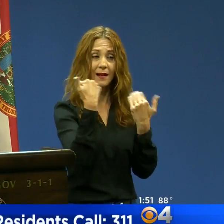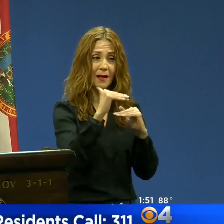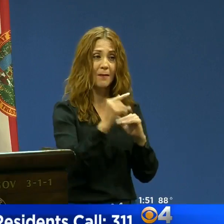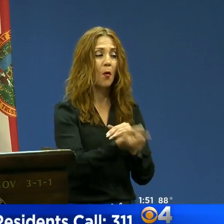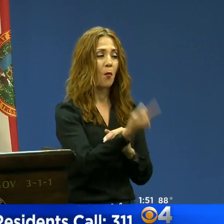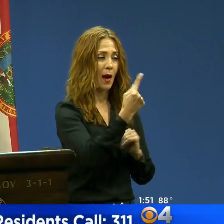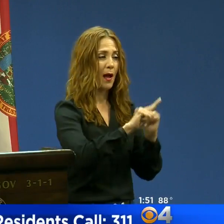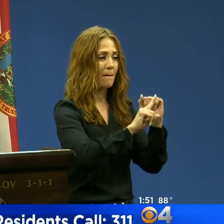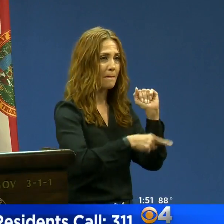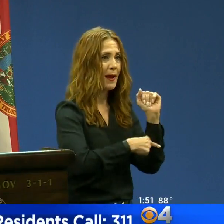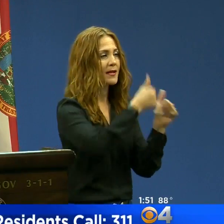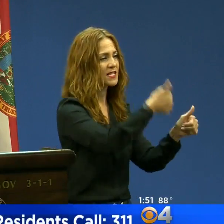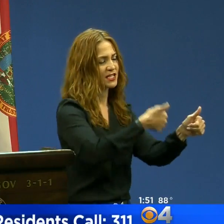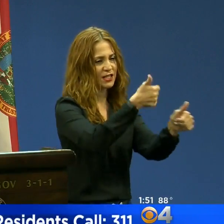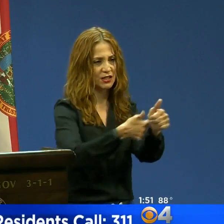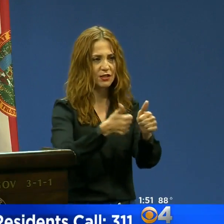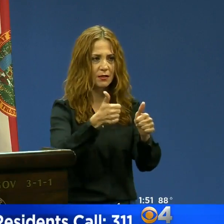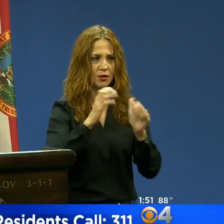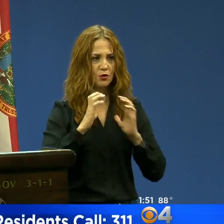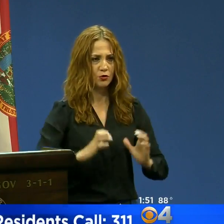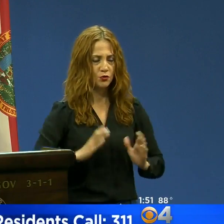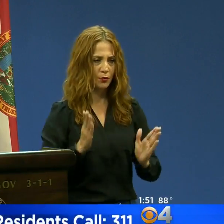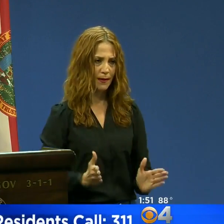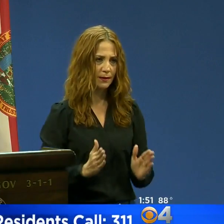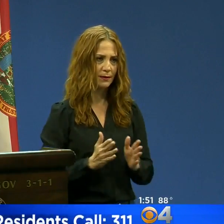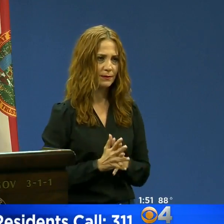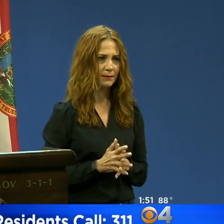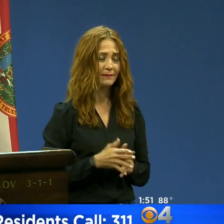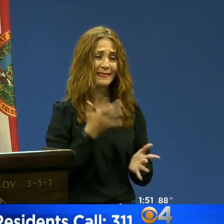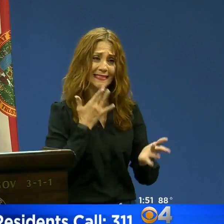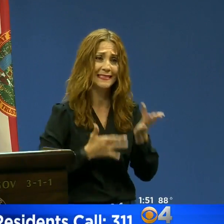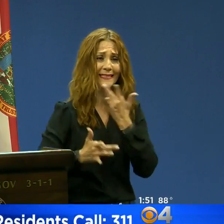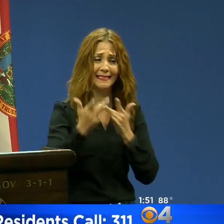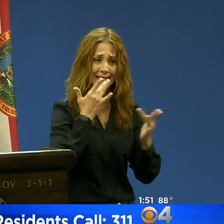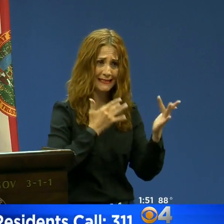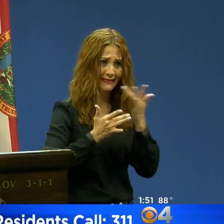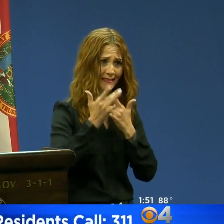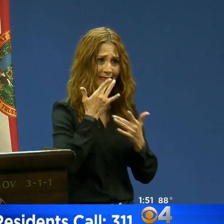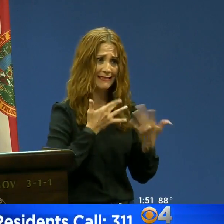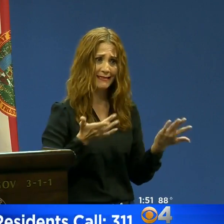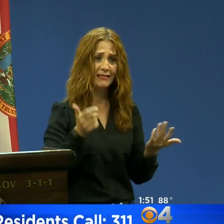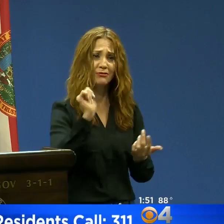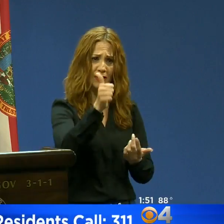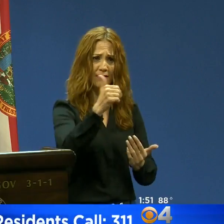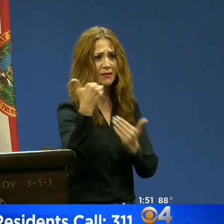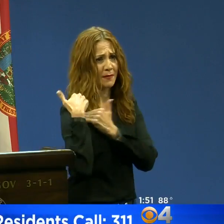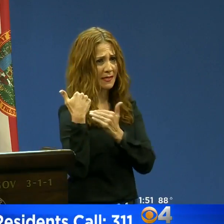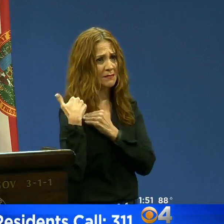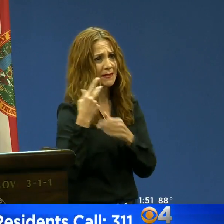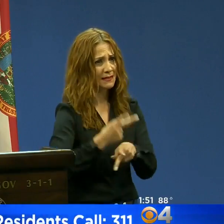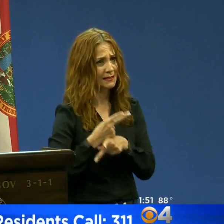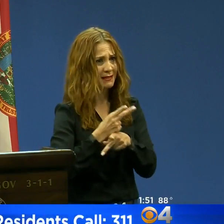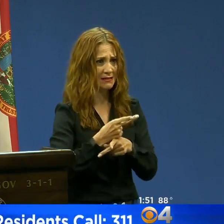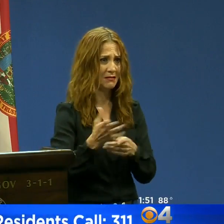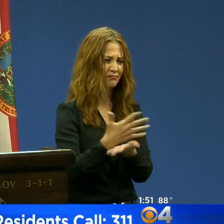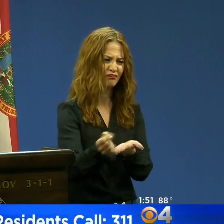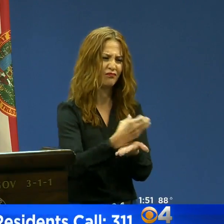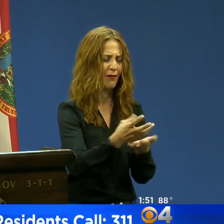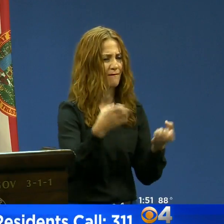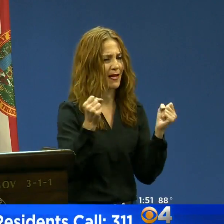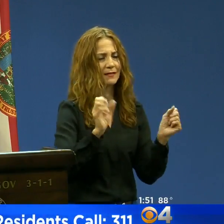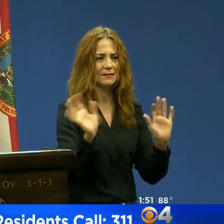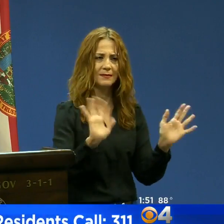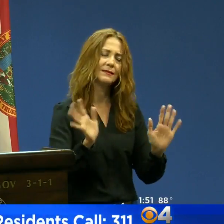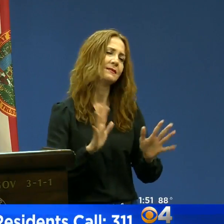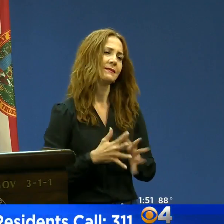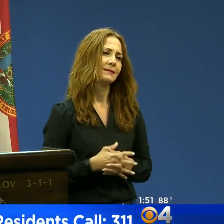of ice. And we ask people to be as self-sufficient as possible also after the storm. So as